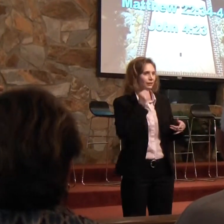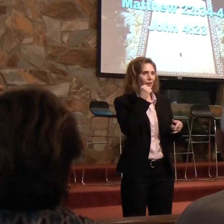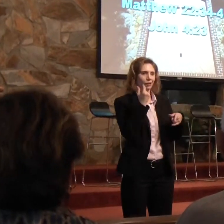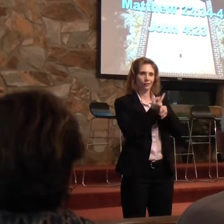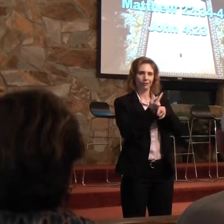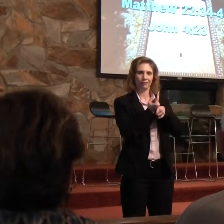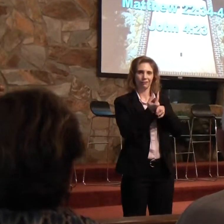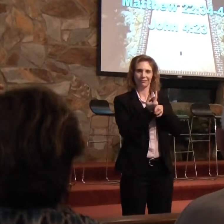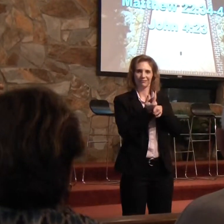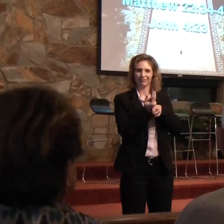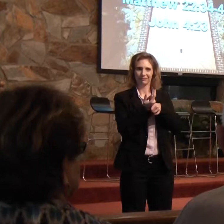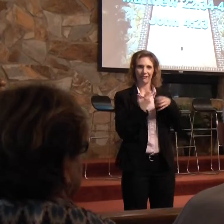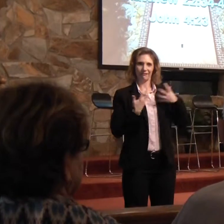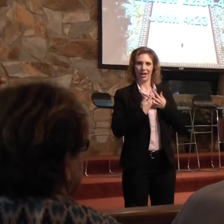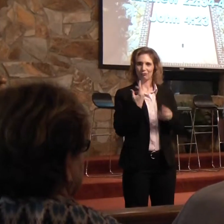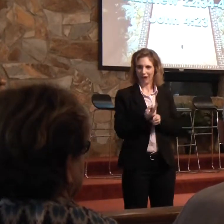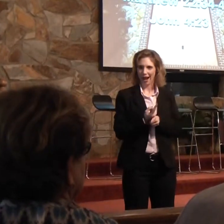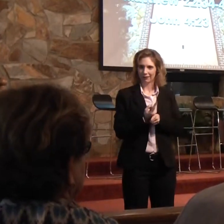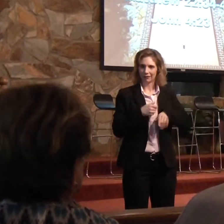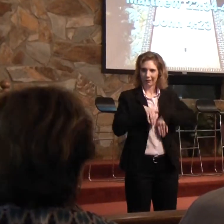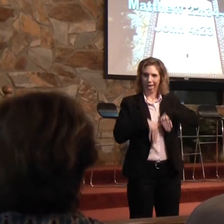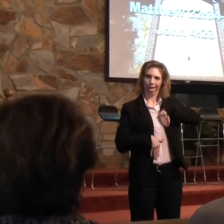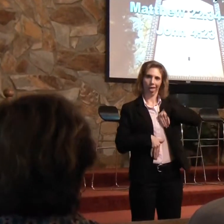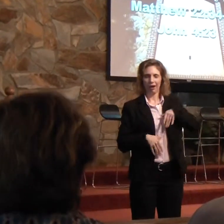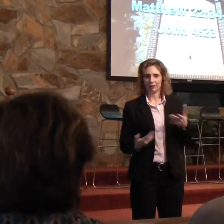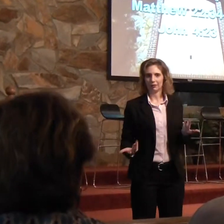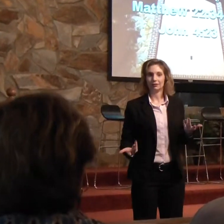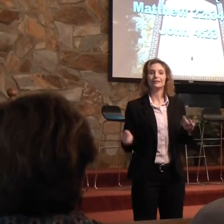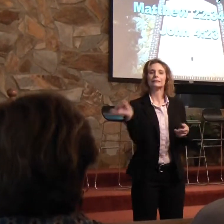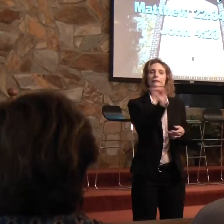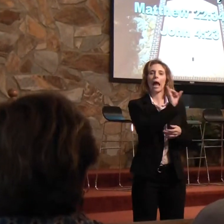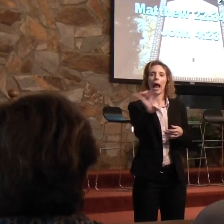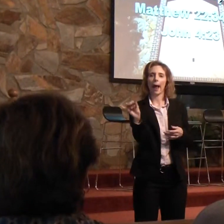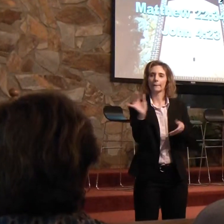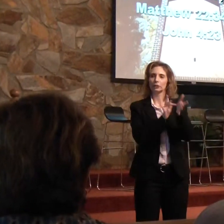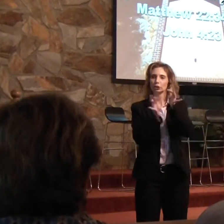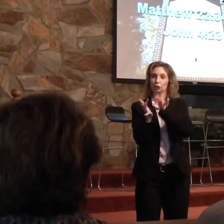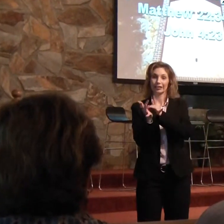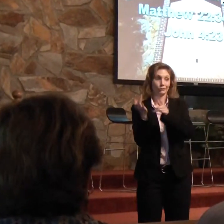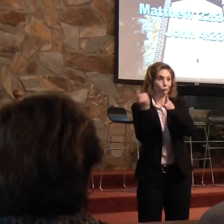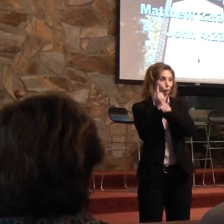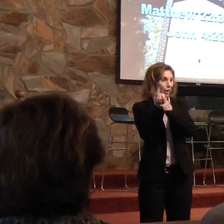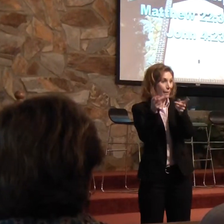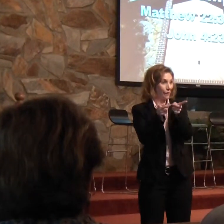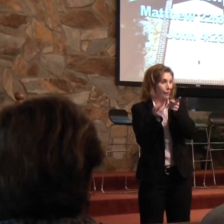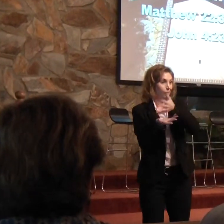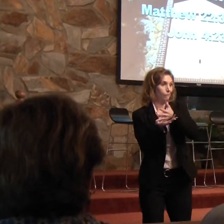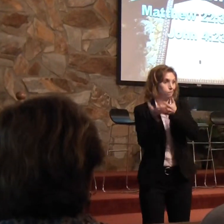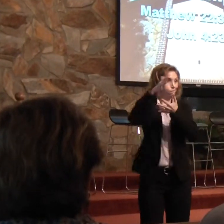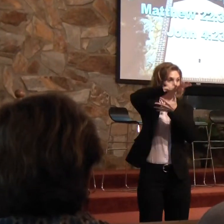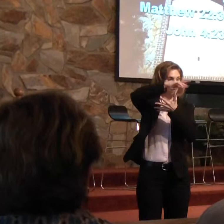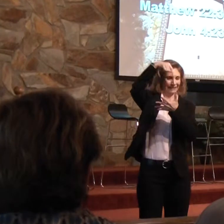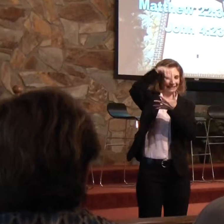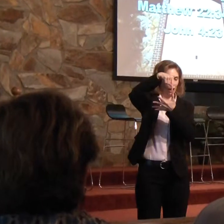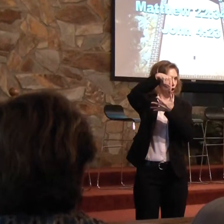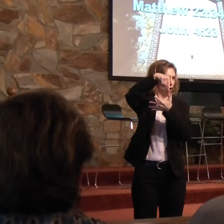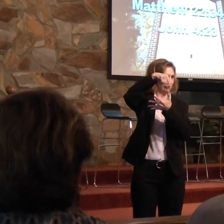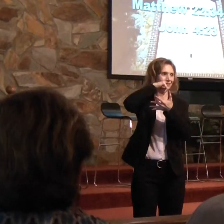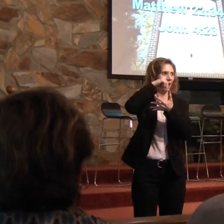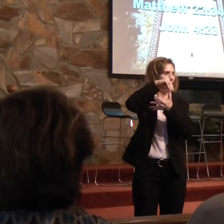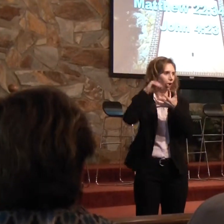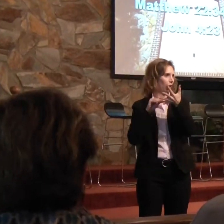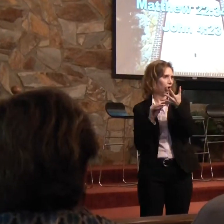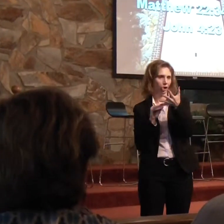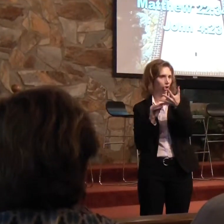misaligned. And so when we don't understand Jesus' rightful place in His church,